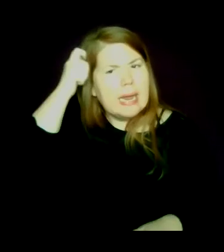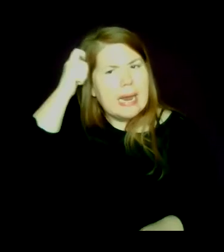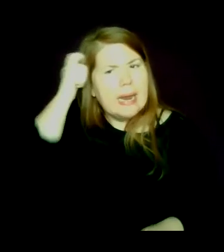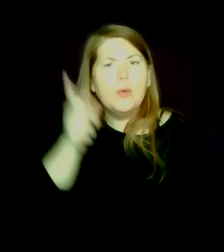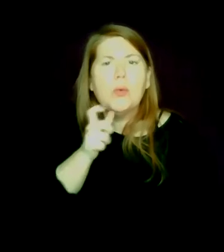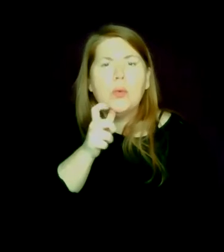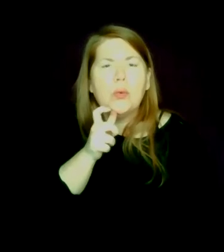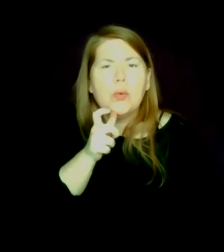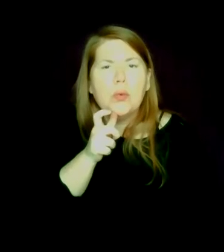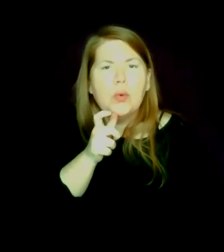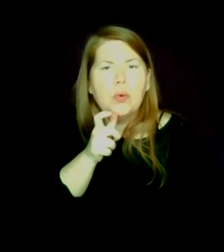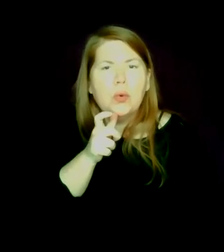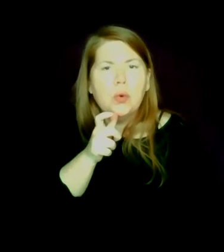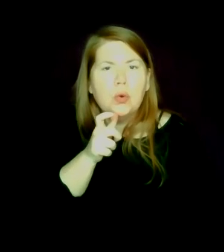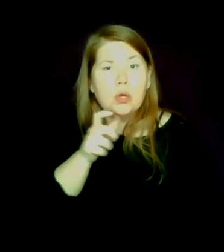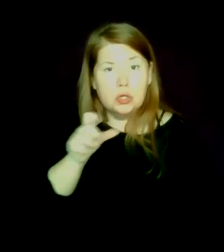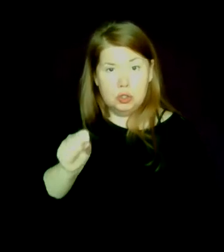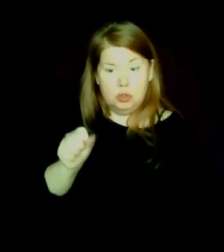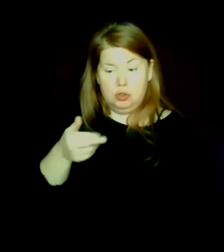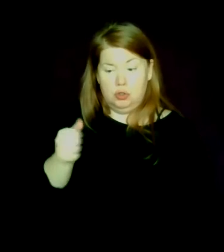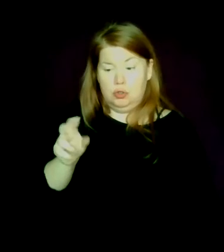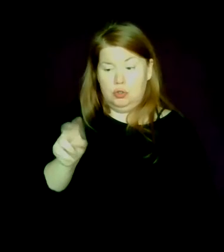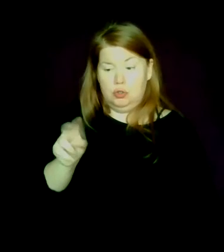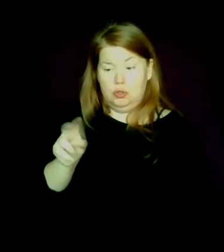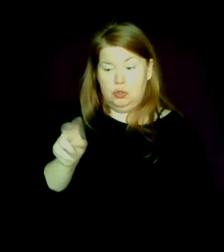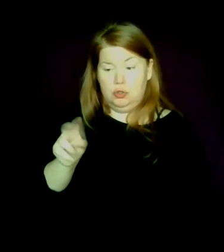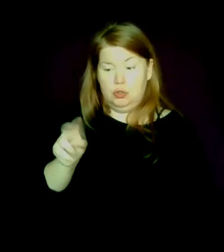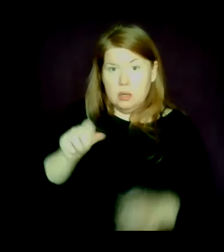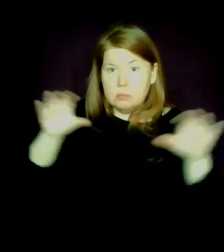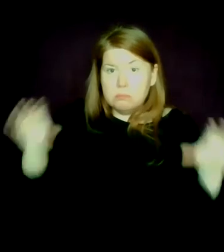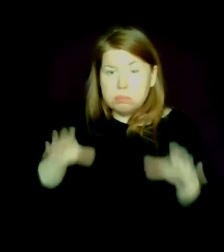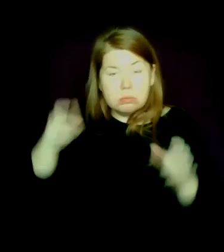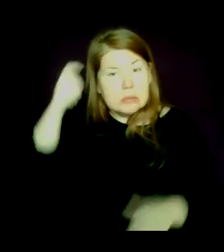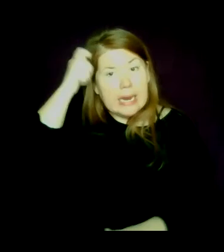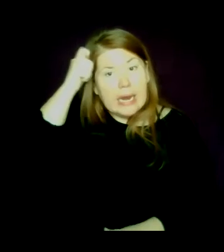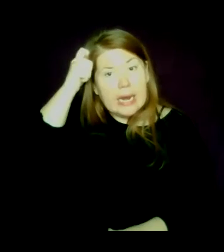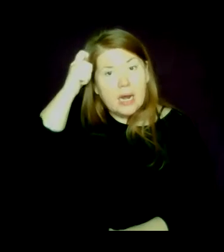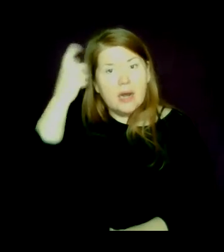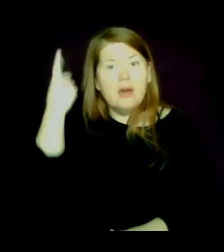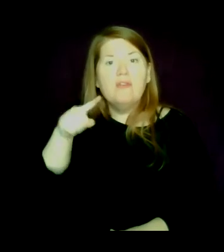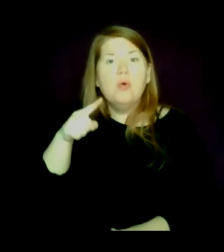Shauna, full sentence, Shauna does her doll's hair.